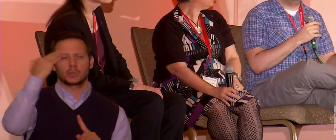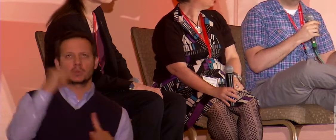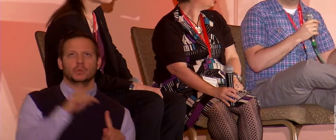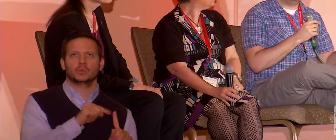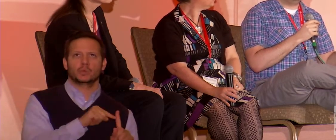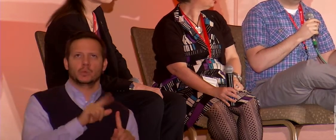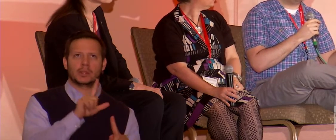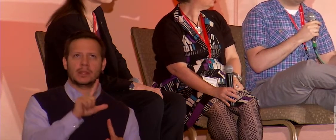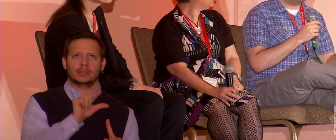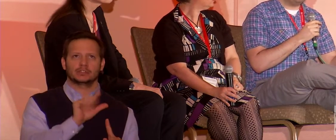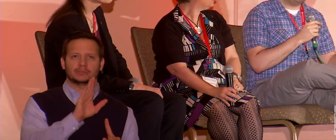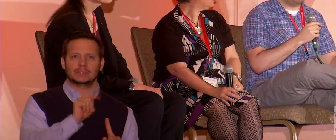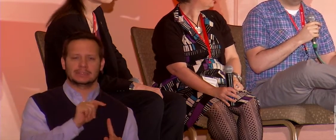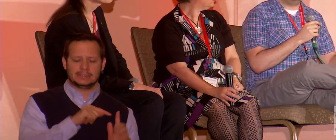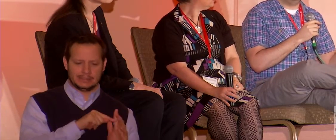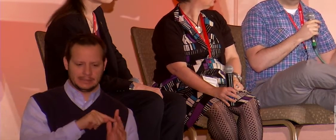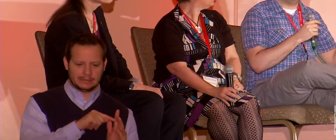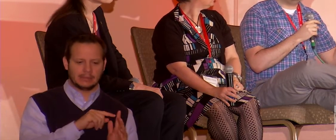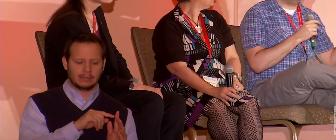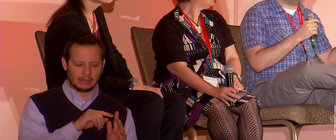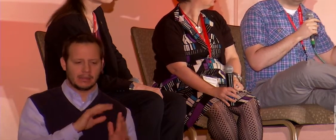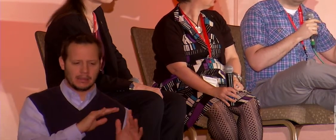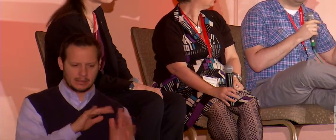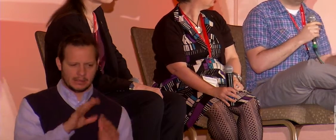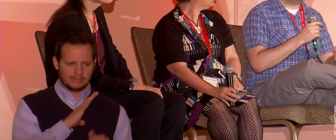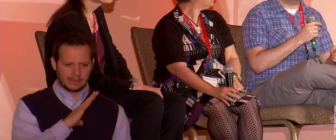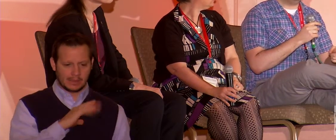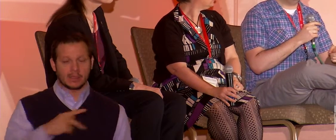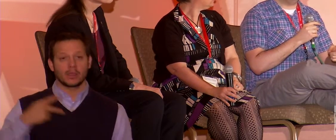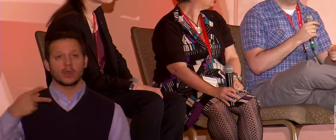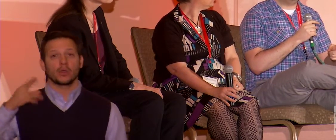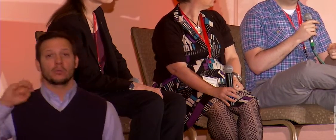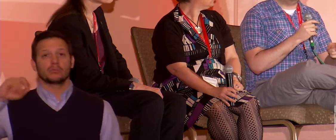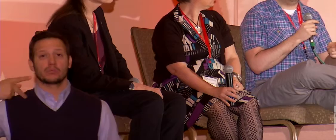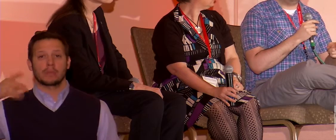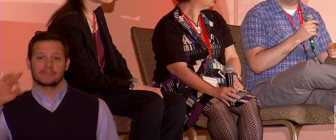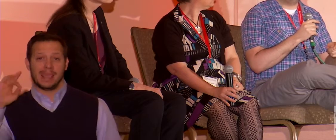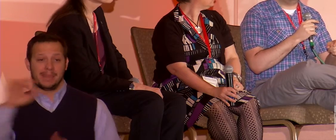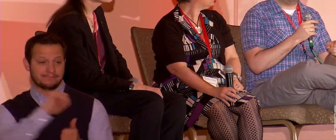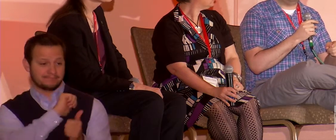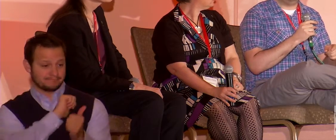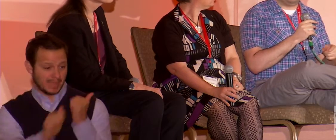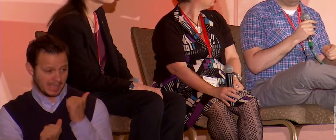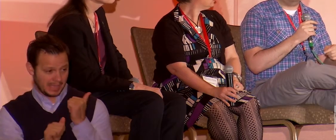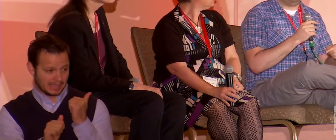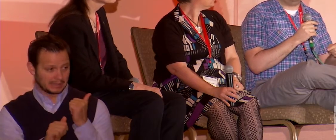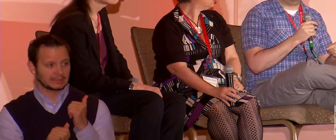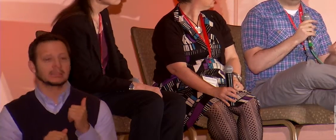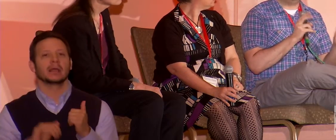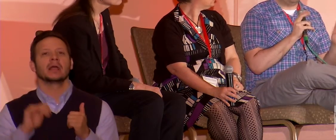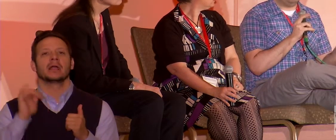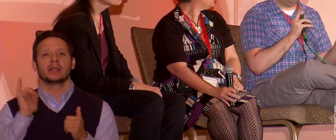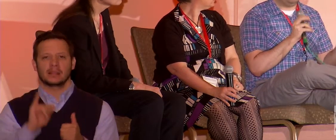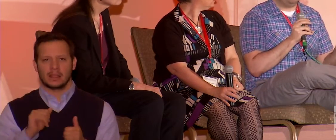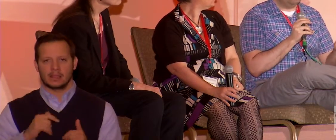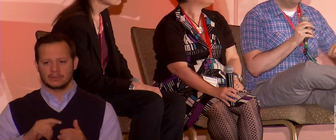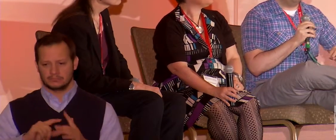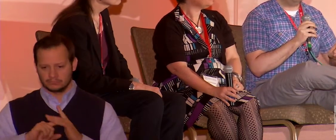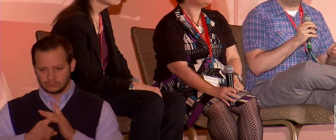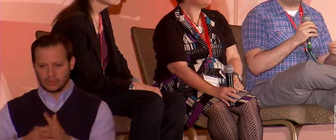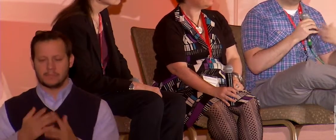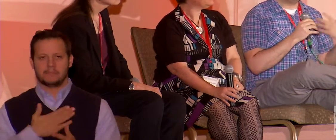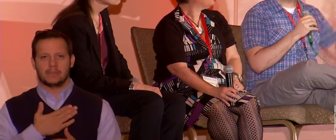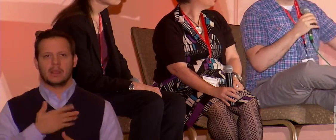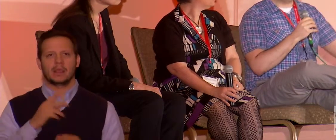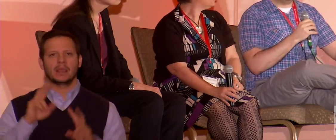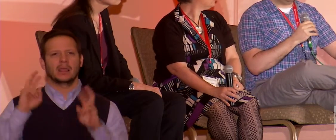coming out that when Prop 8 passed, it launched my atheism coming out into what the original model, the CAST model, called the pride phase,